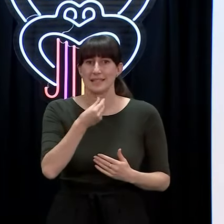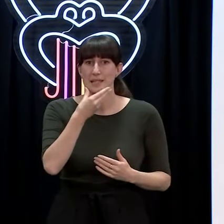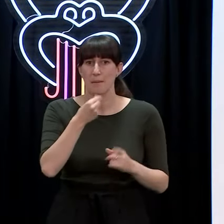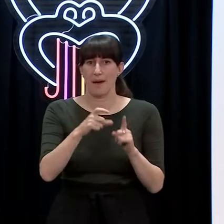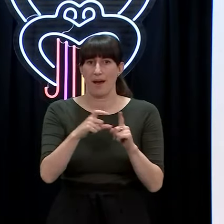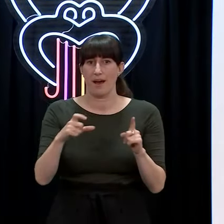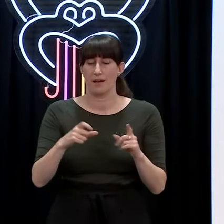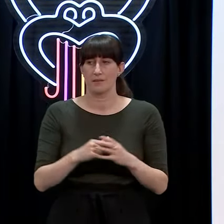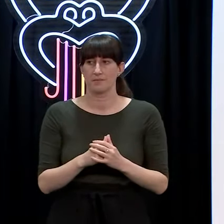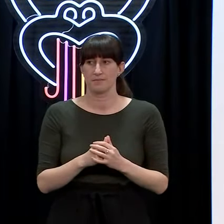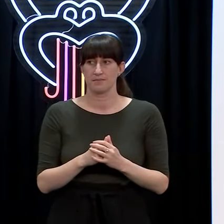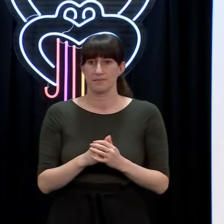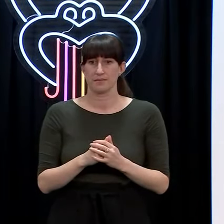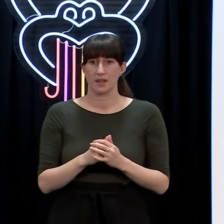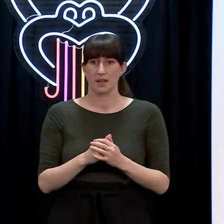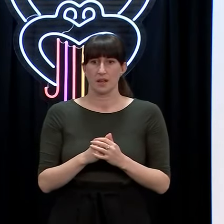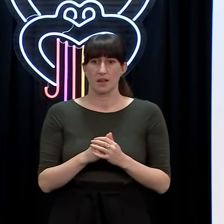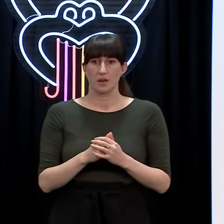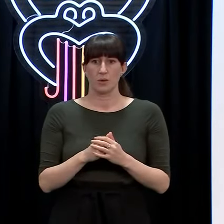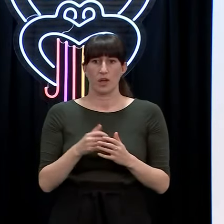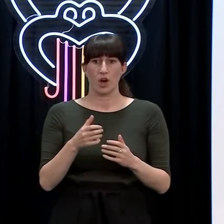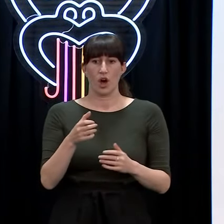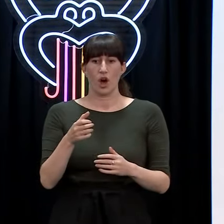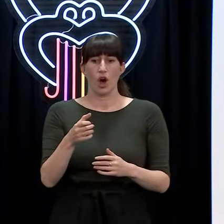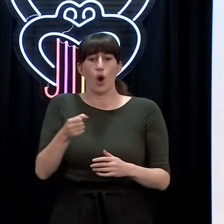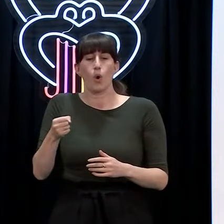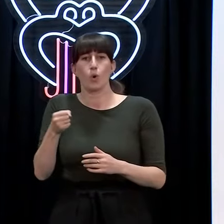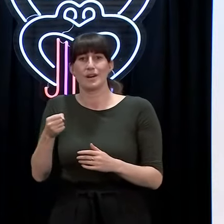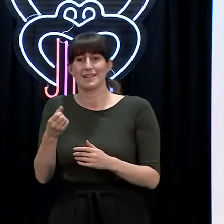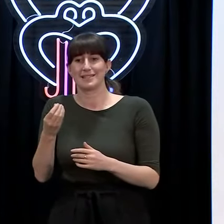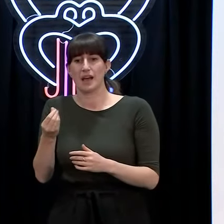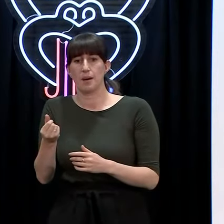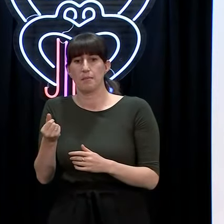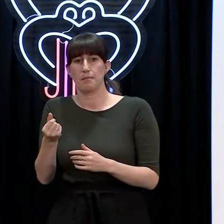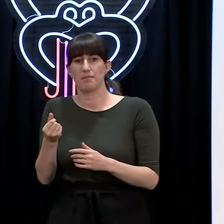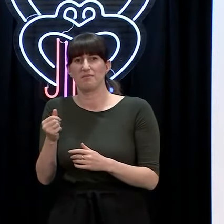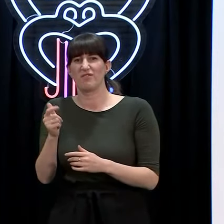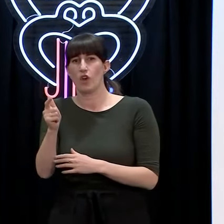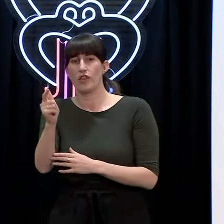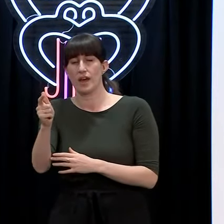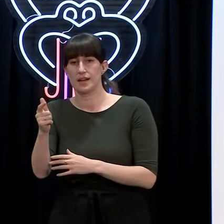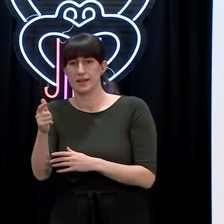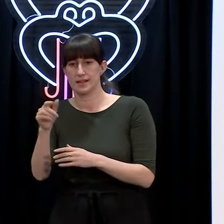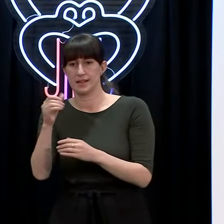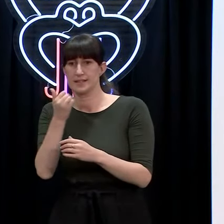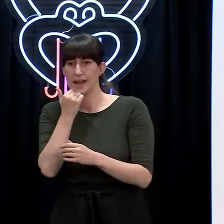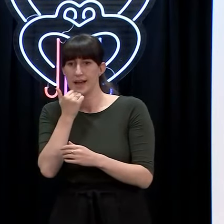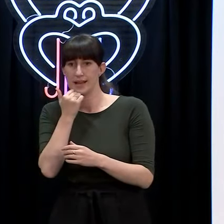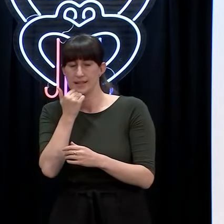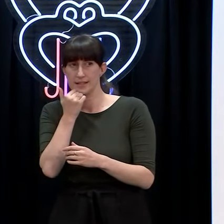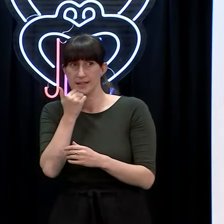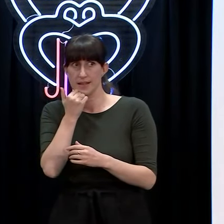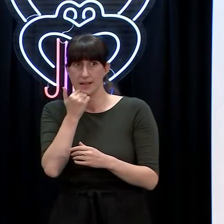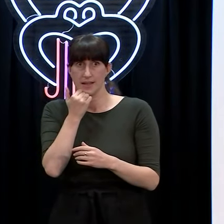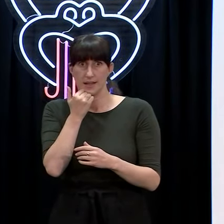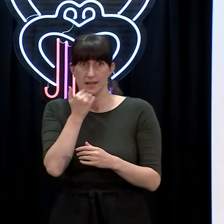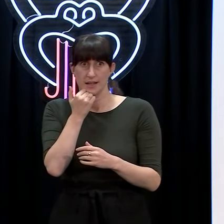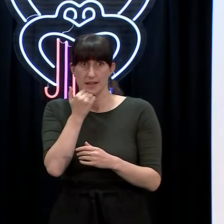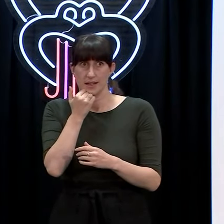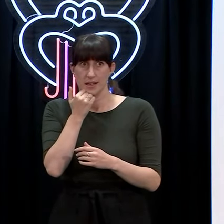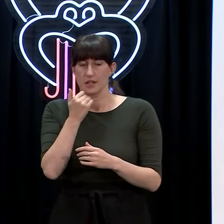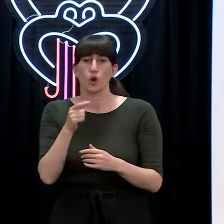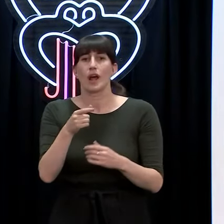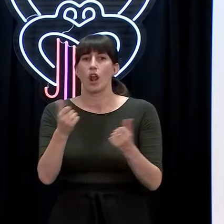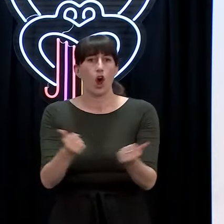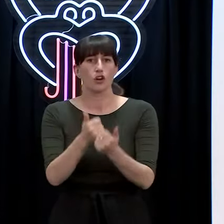closer bookings in larger numbers and hold back some of the further advanced dates, but we release some of the further advanced dates. So we won't be releasing